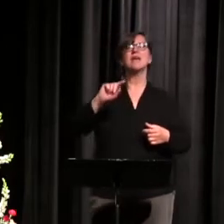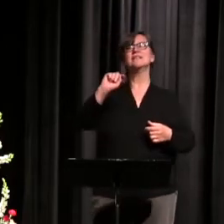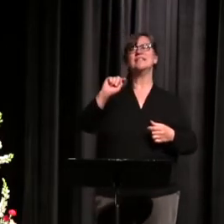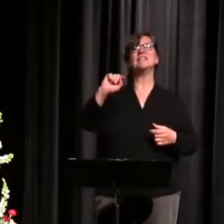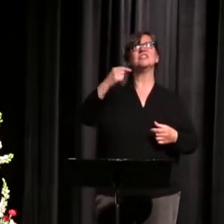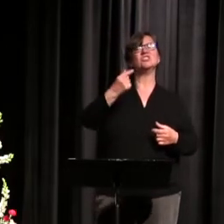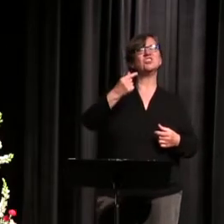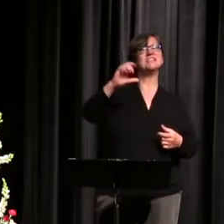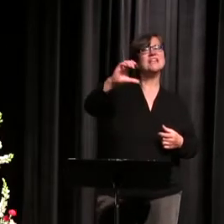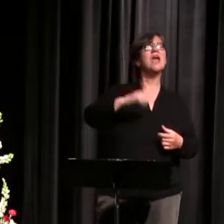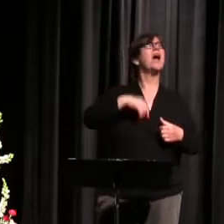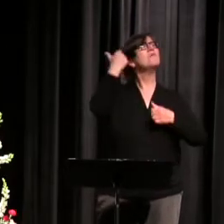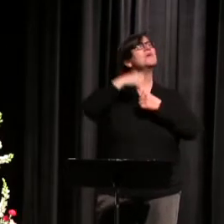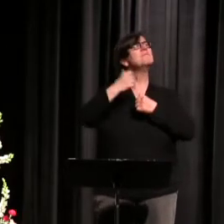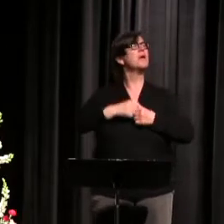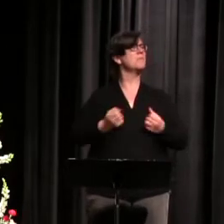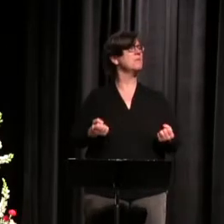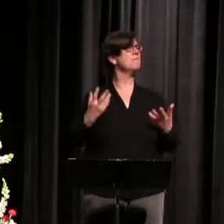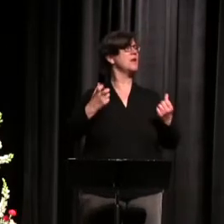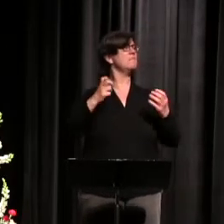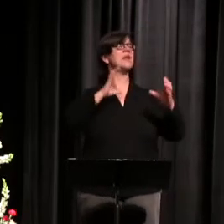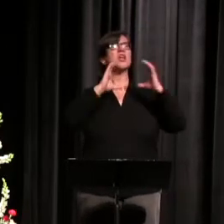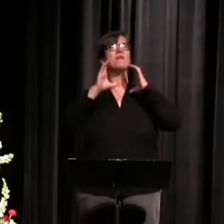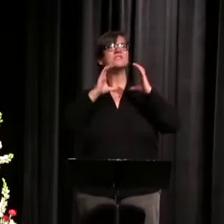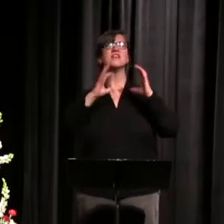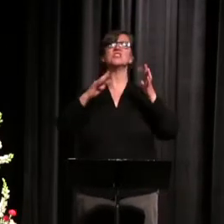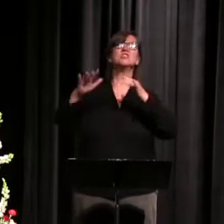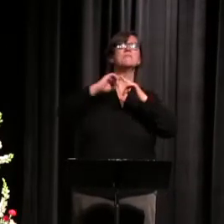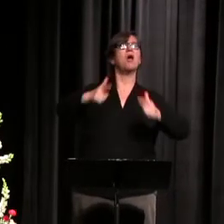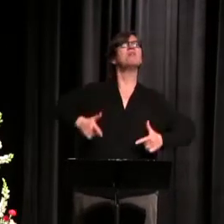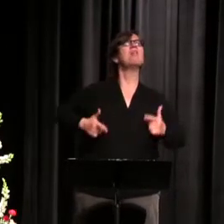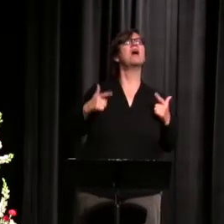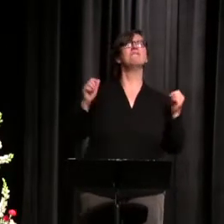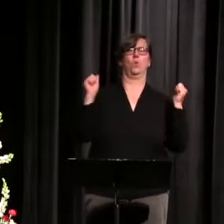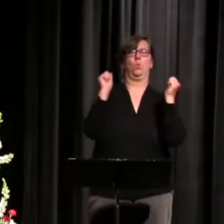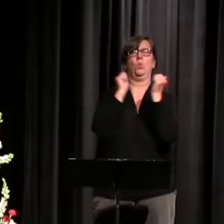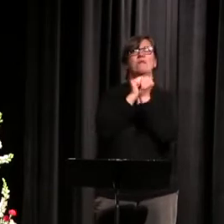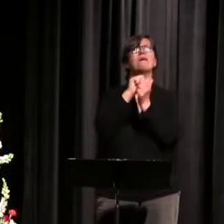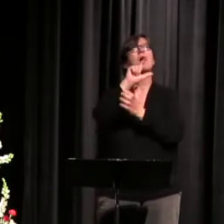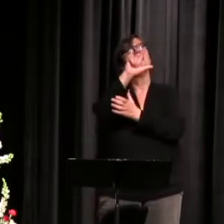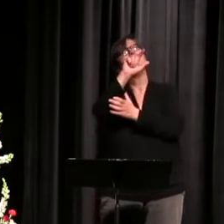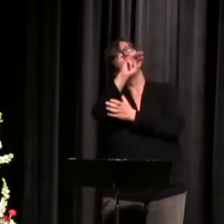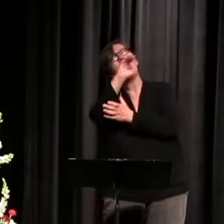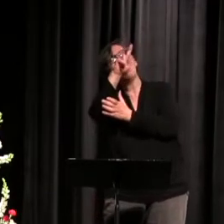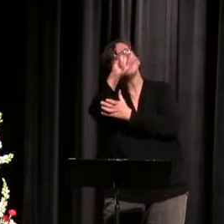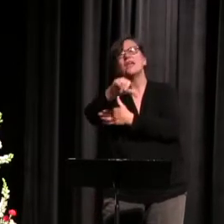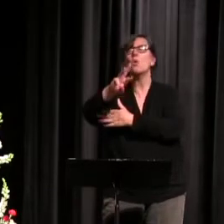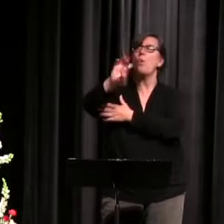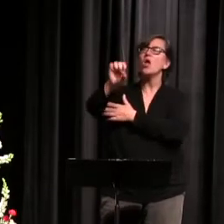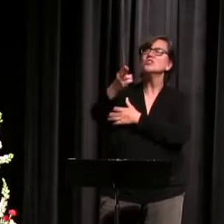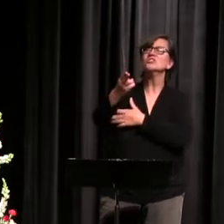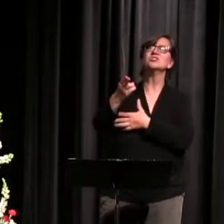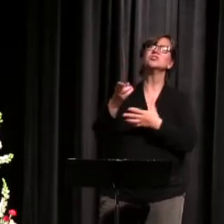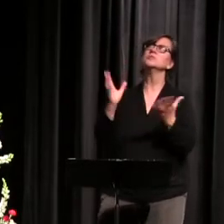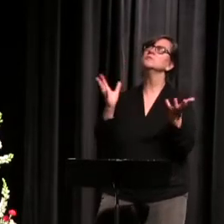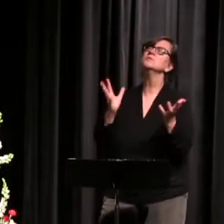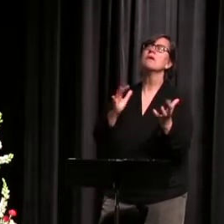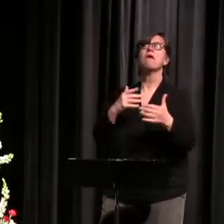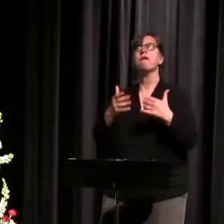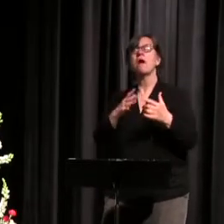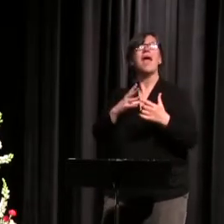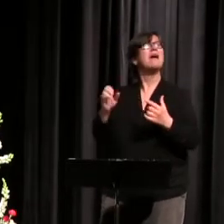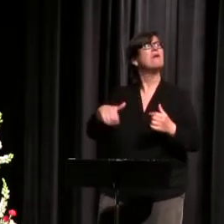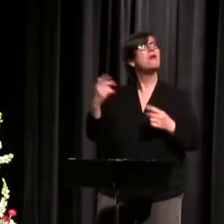I remember the endless conversations about life with Molly Walsh and so many others whom I never even had in